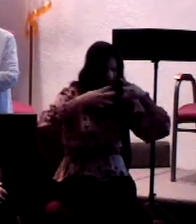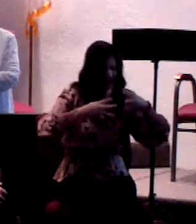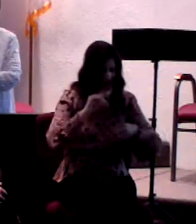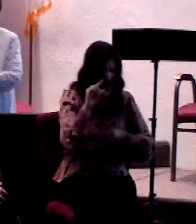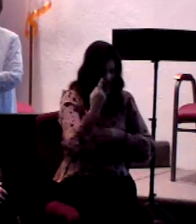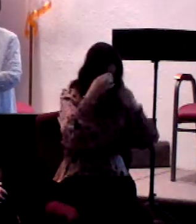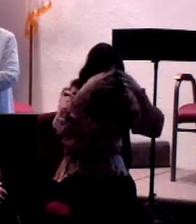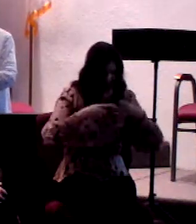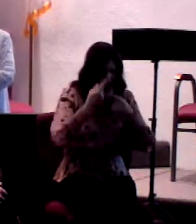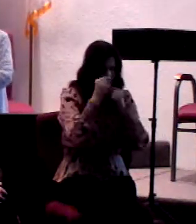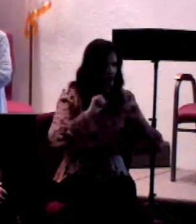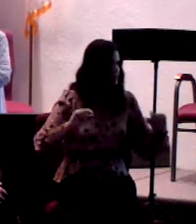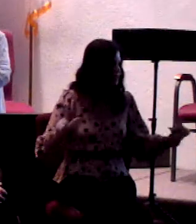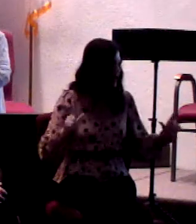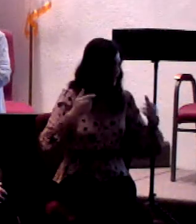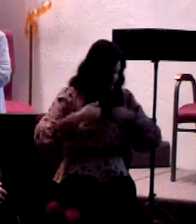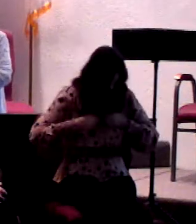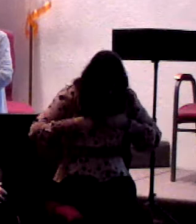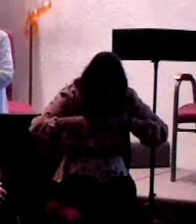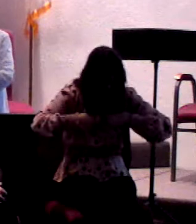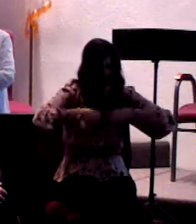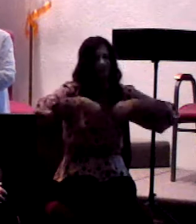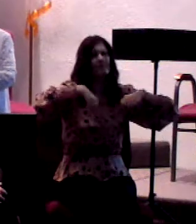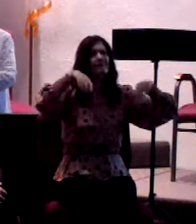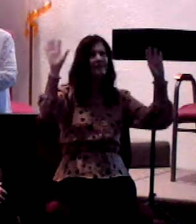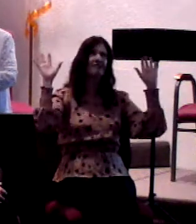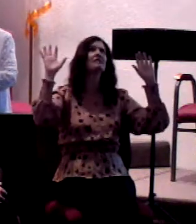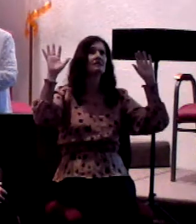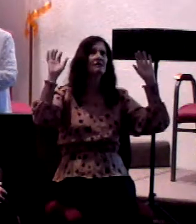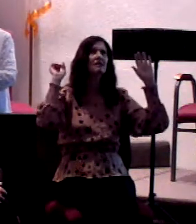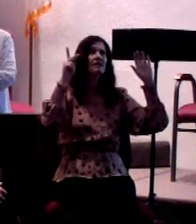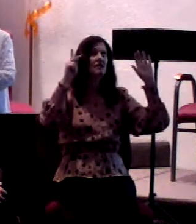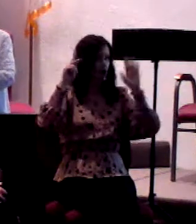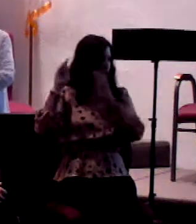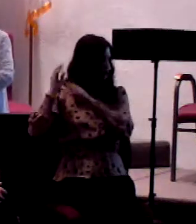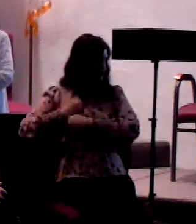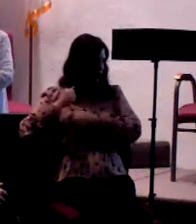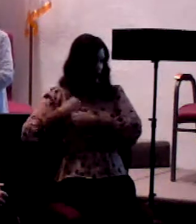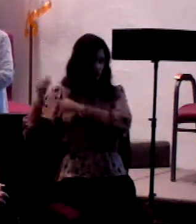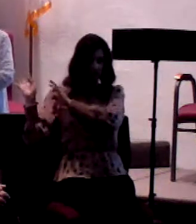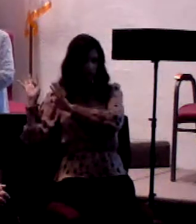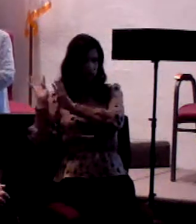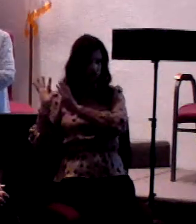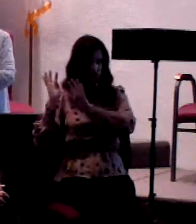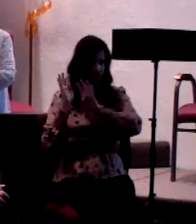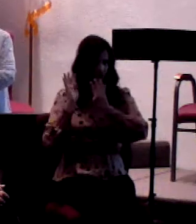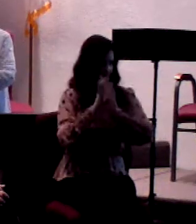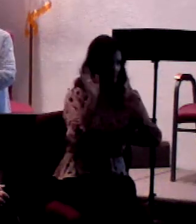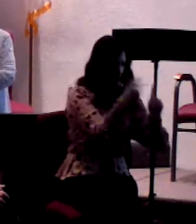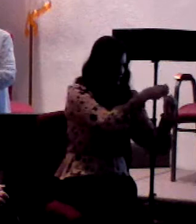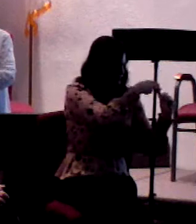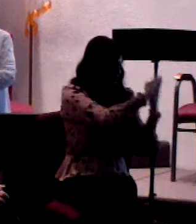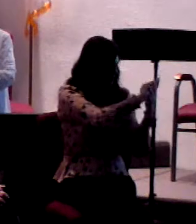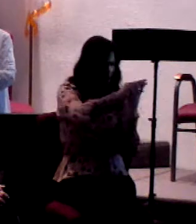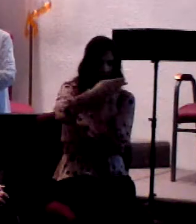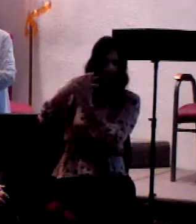brow as he surrendered to his Father's will. Soldiers arrived to arrest him, and a long night of